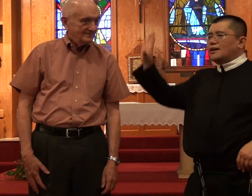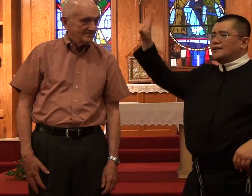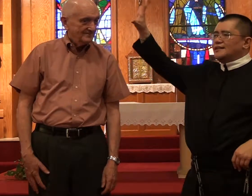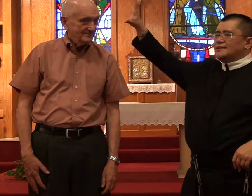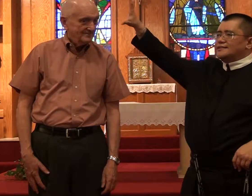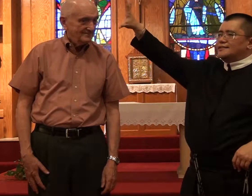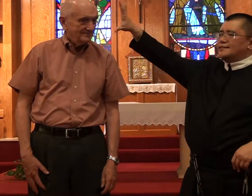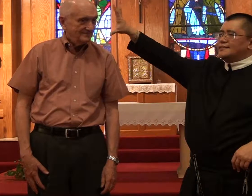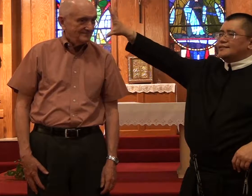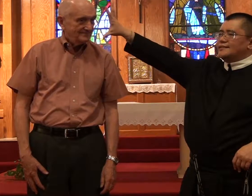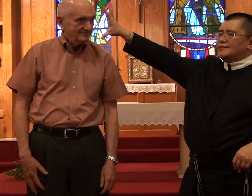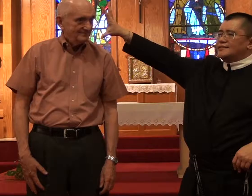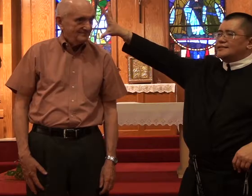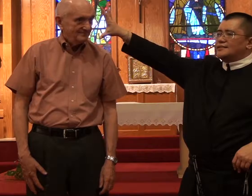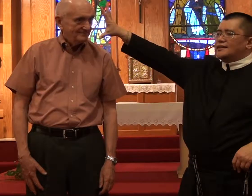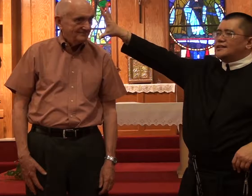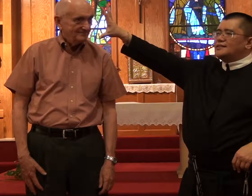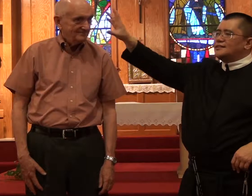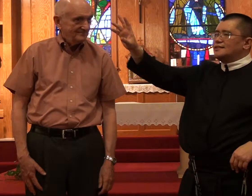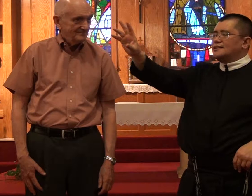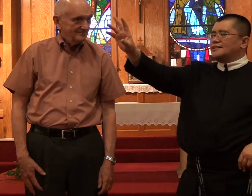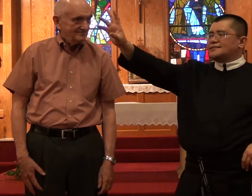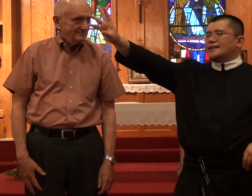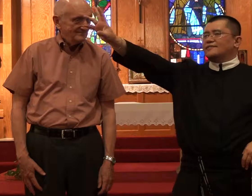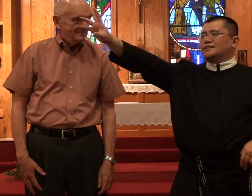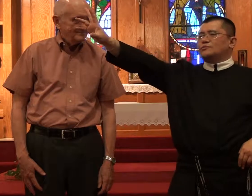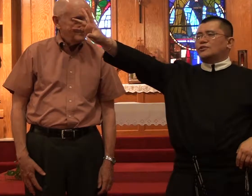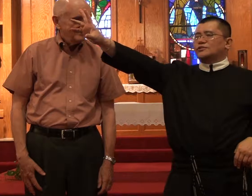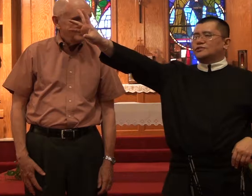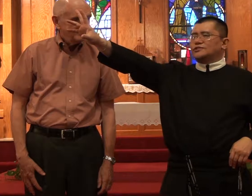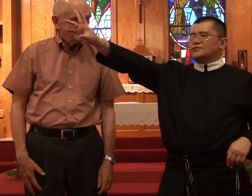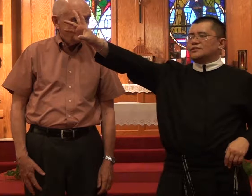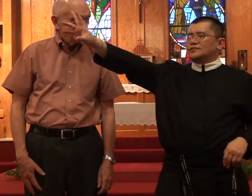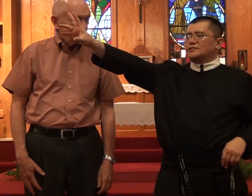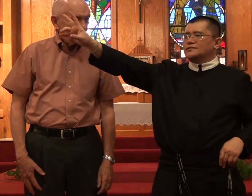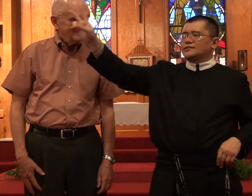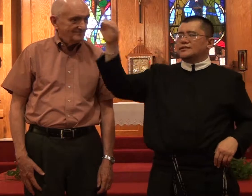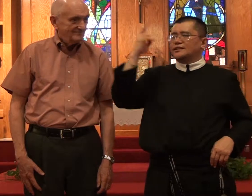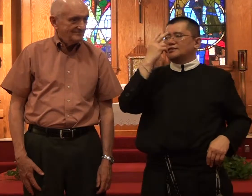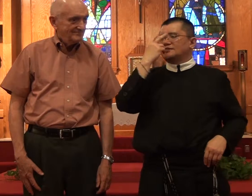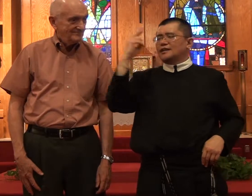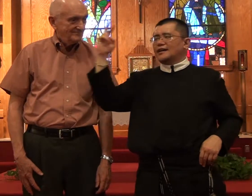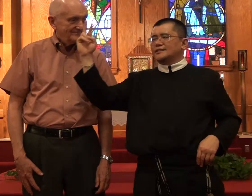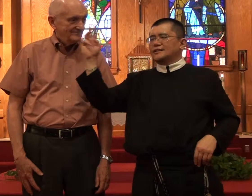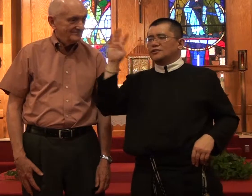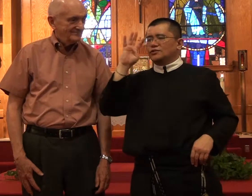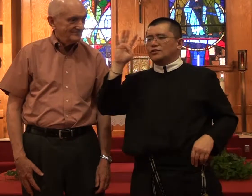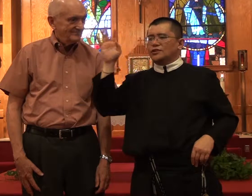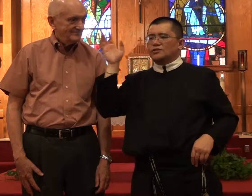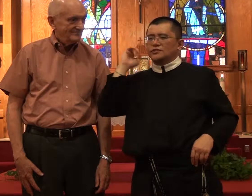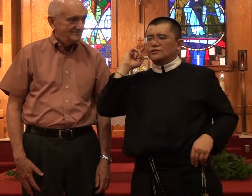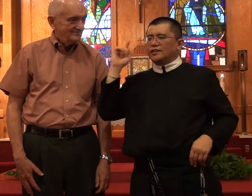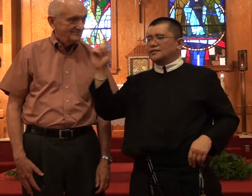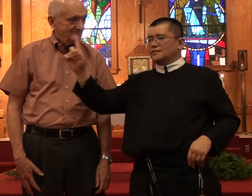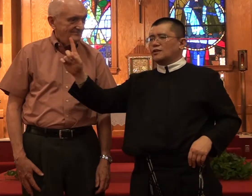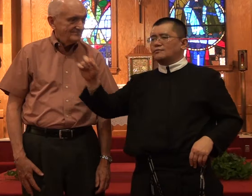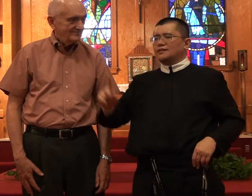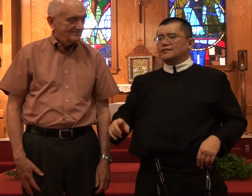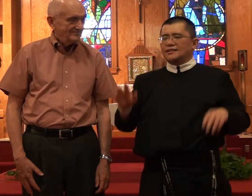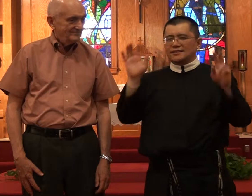body. The head, 7 portals into the soul. 2 eyes, 2 nose, 2 ears, and 1 mouth.